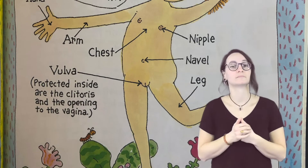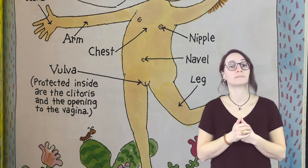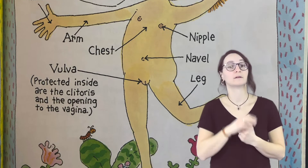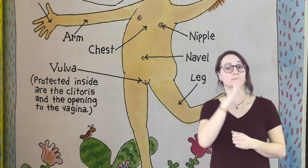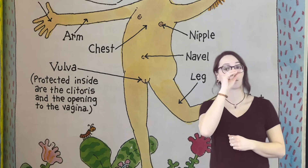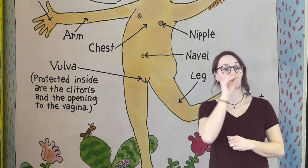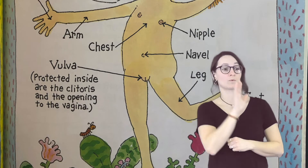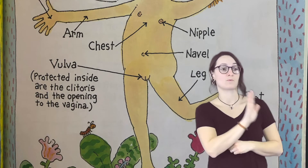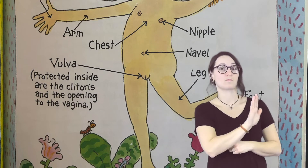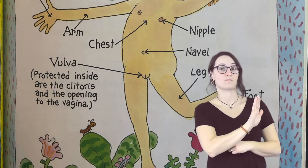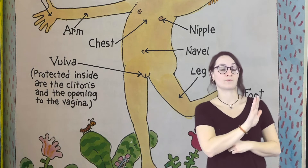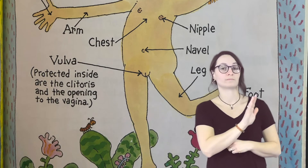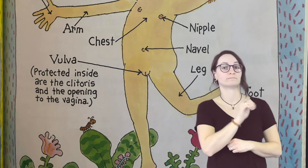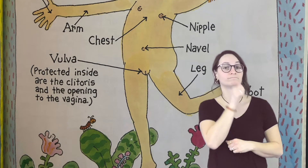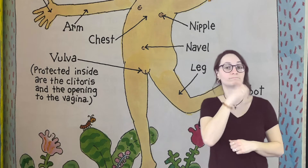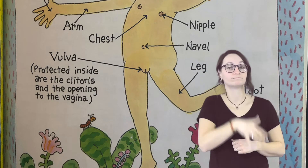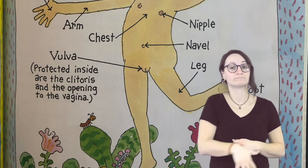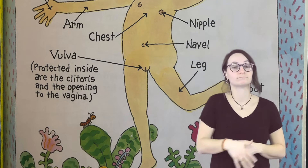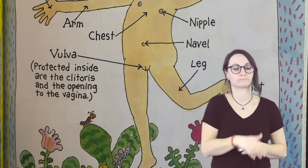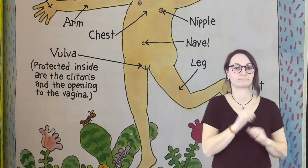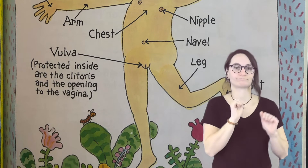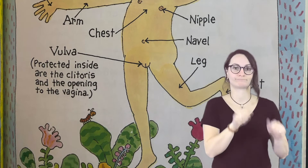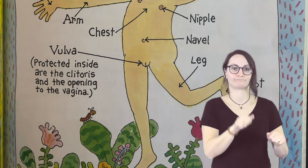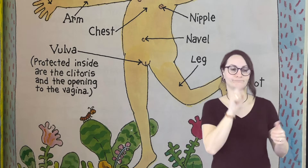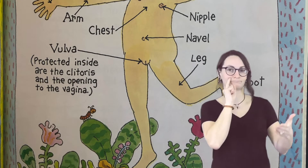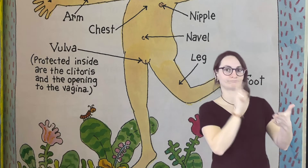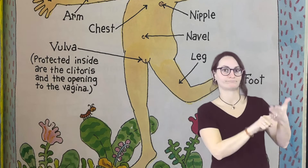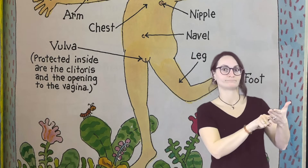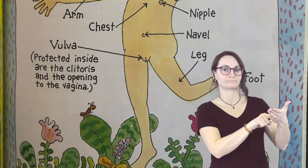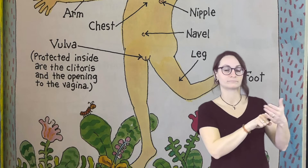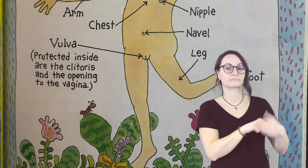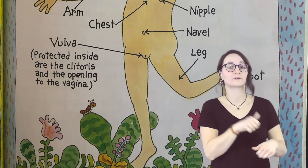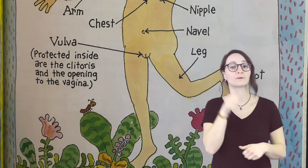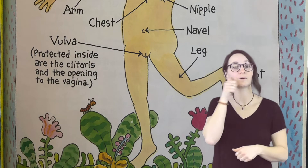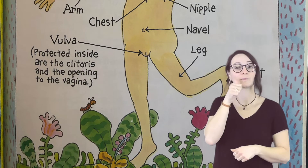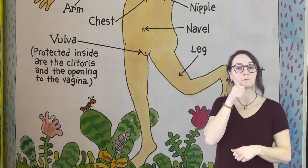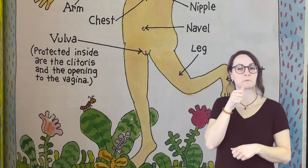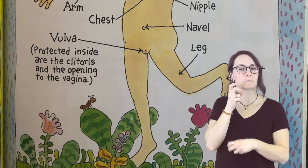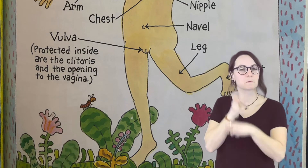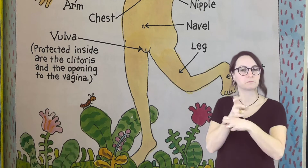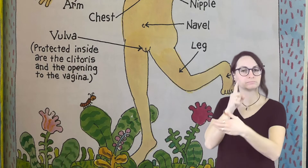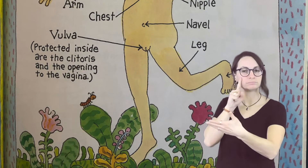are easier to see than girls', but both are equally important.